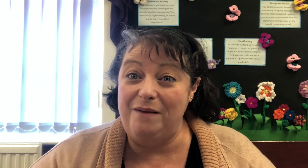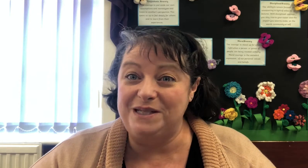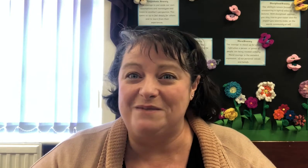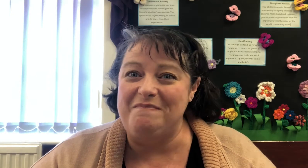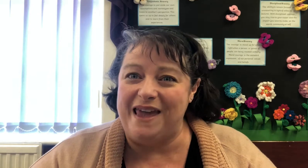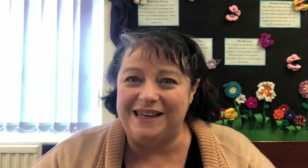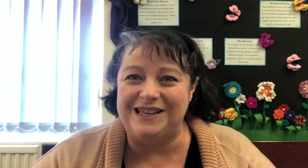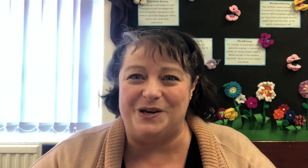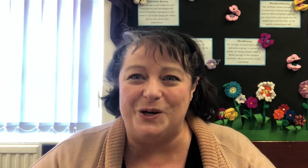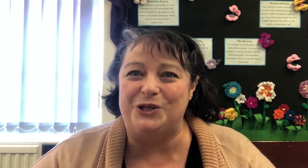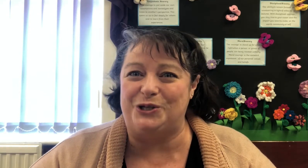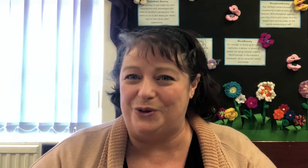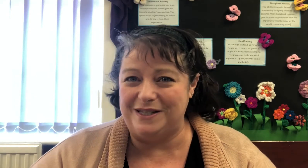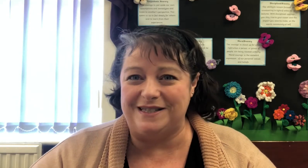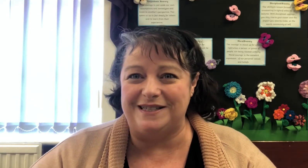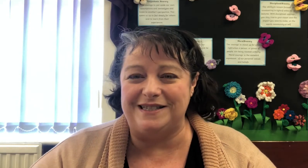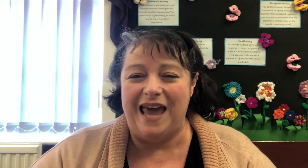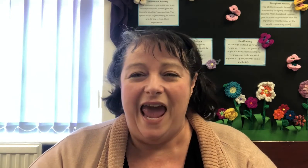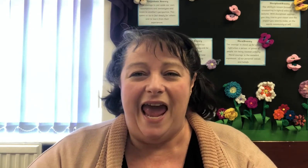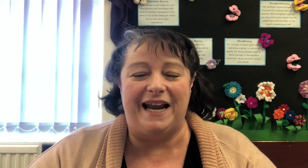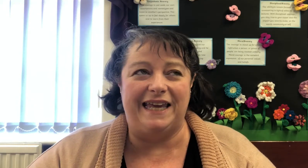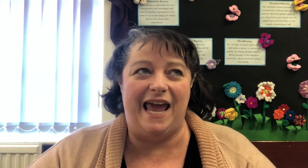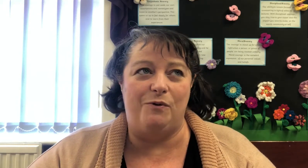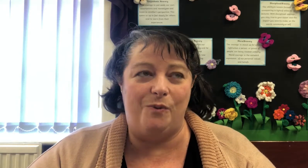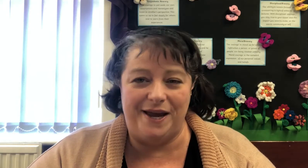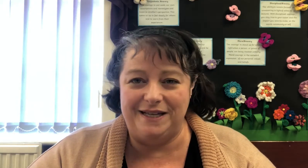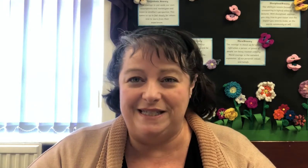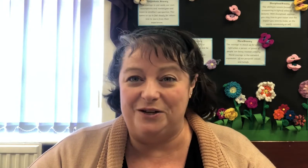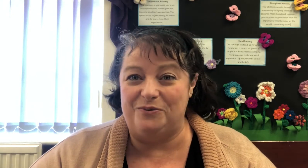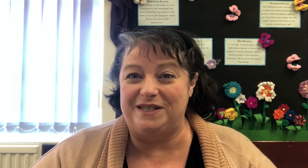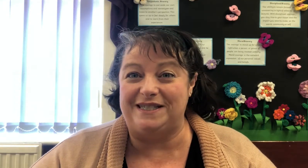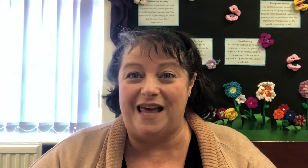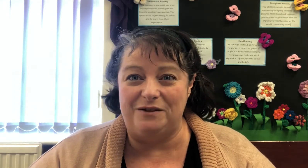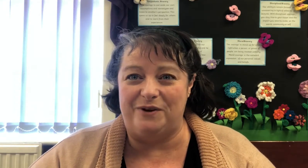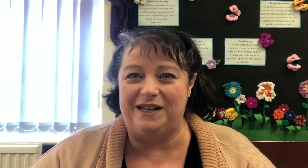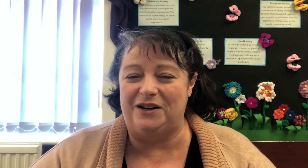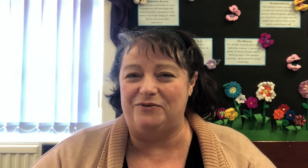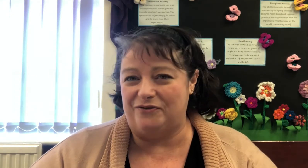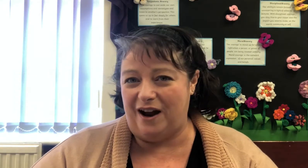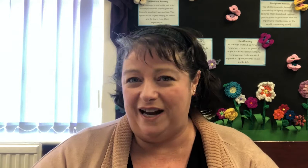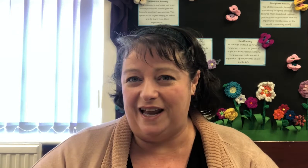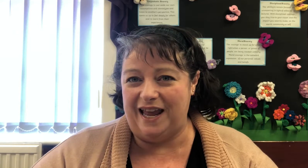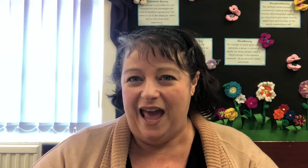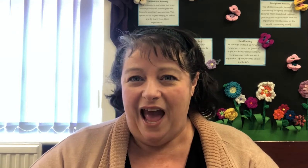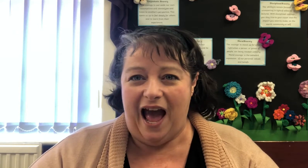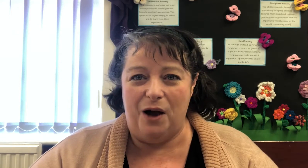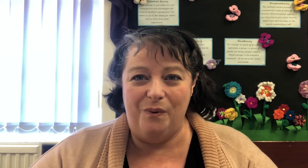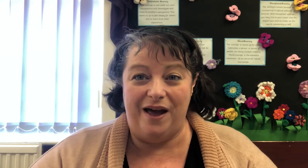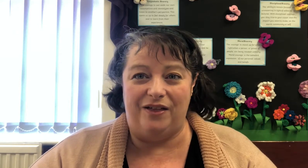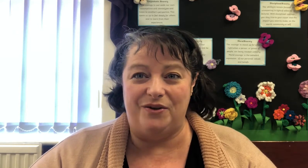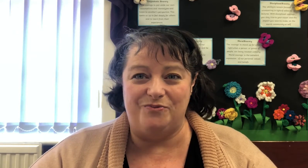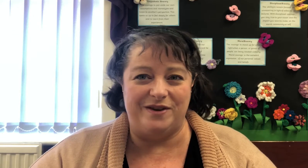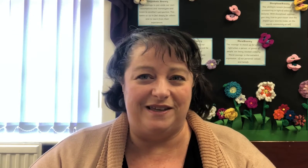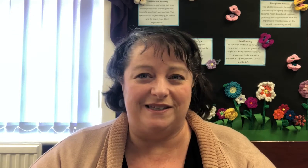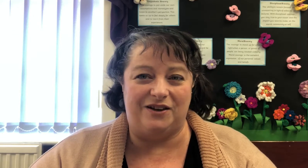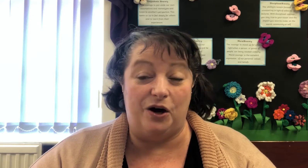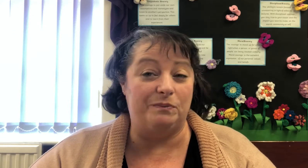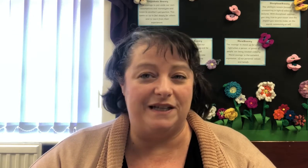to making good choices. And I can't wait until we celebrate on Friday how well the week has gone, because